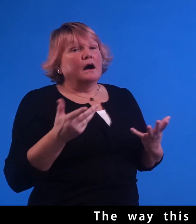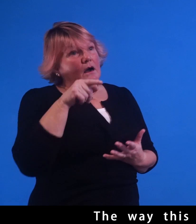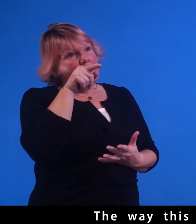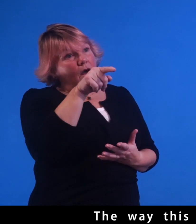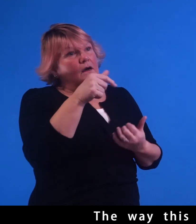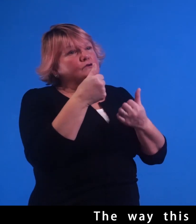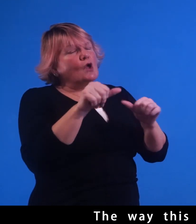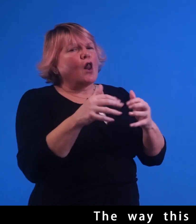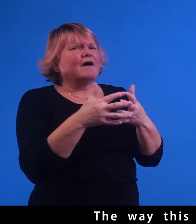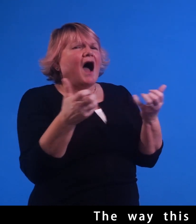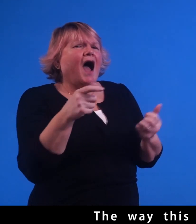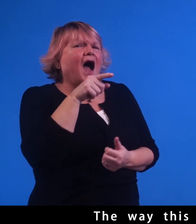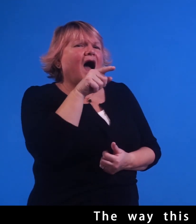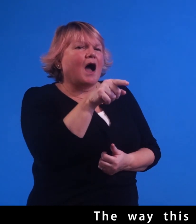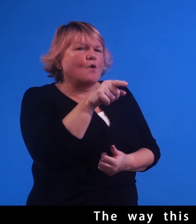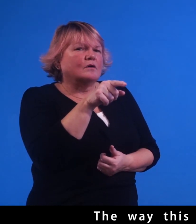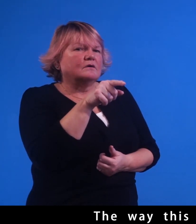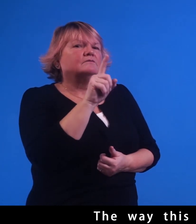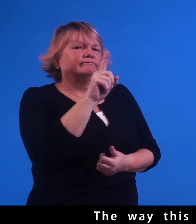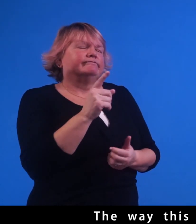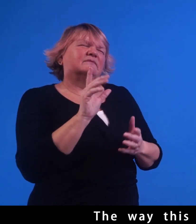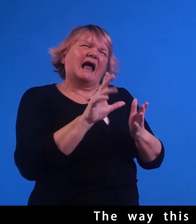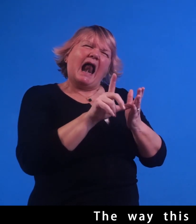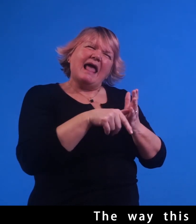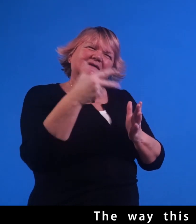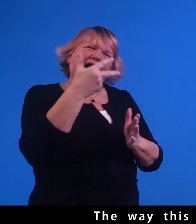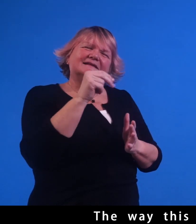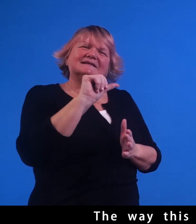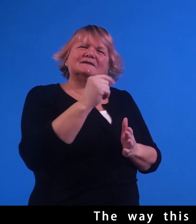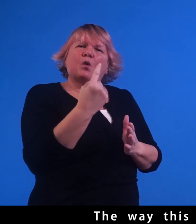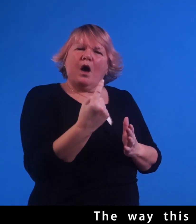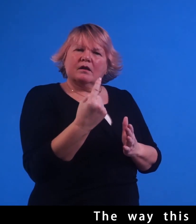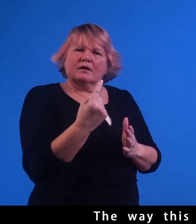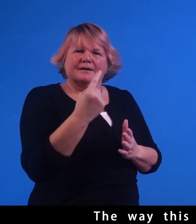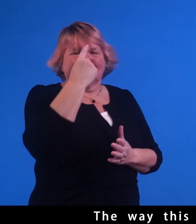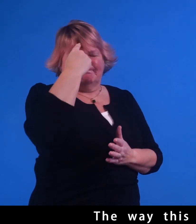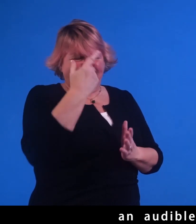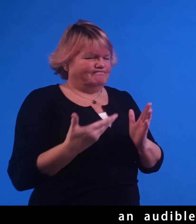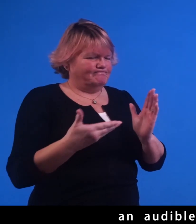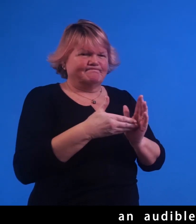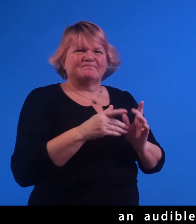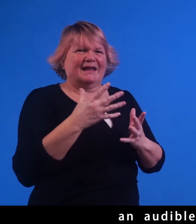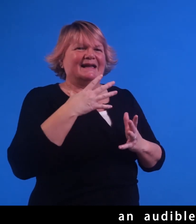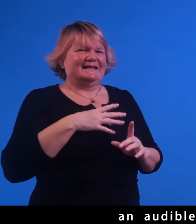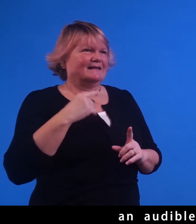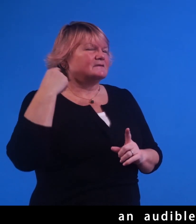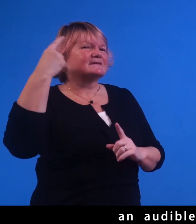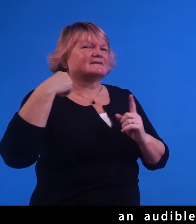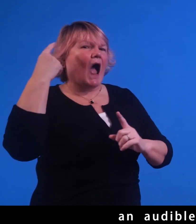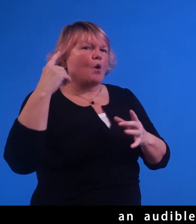The way this issue was dealt with was that later in 1861 an audible signal was added should